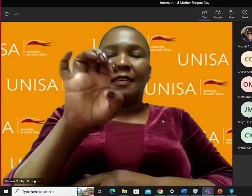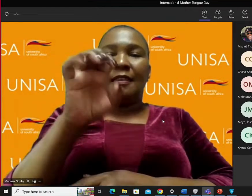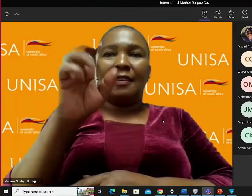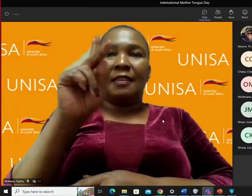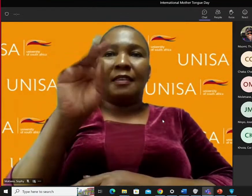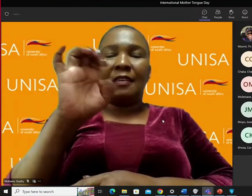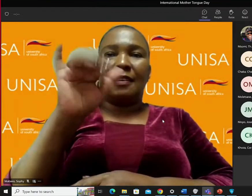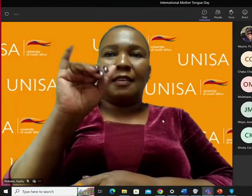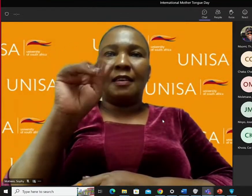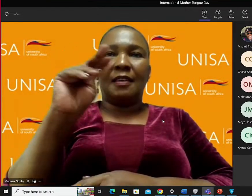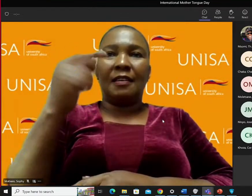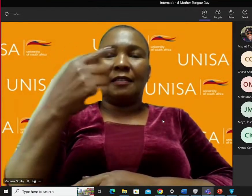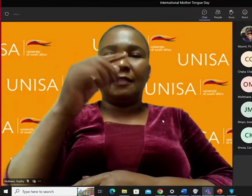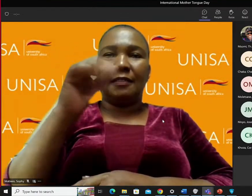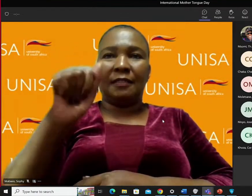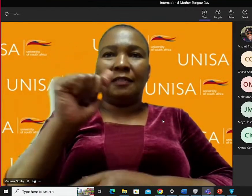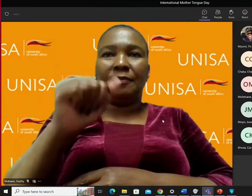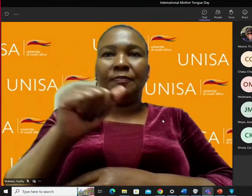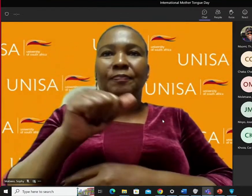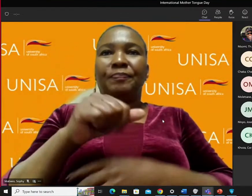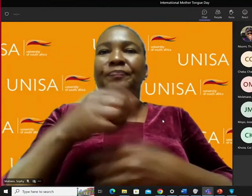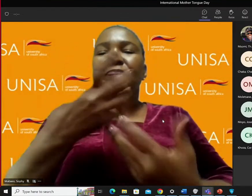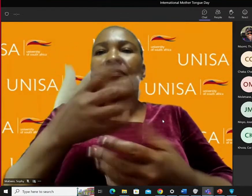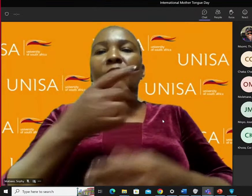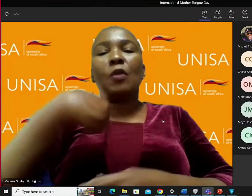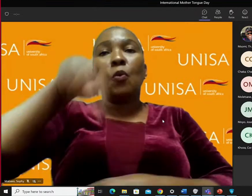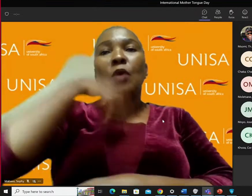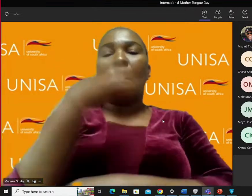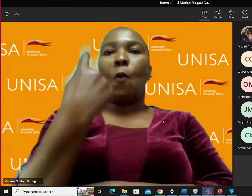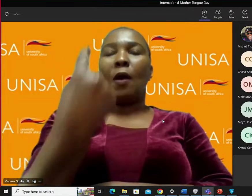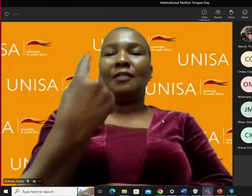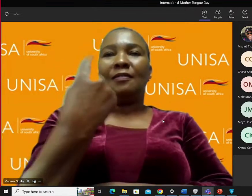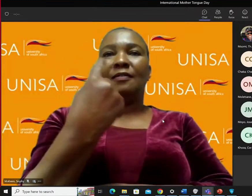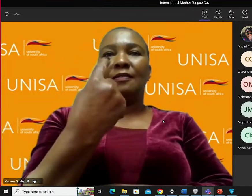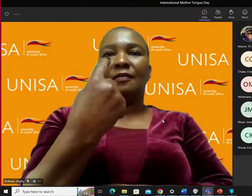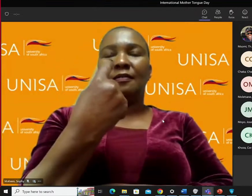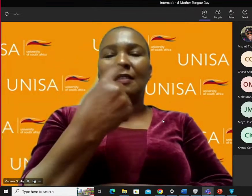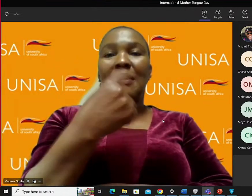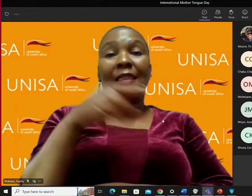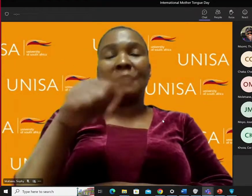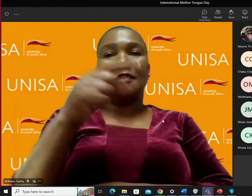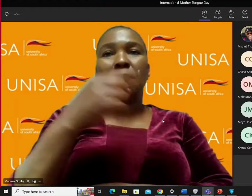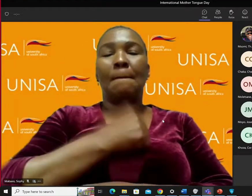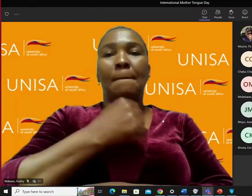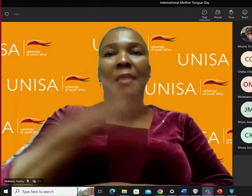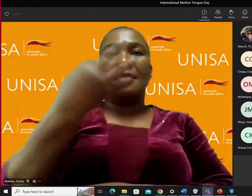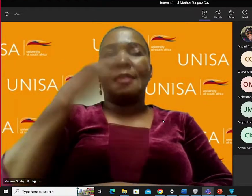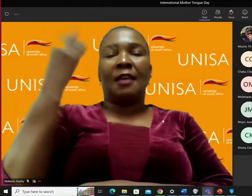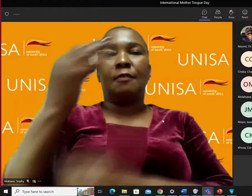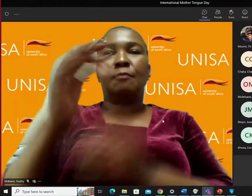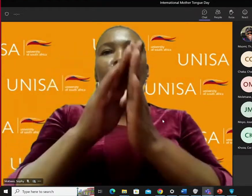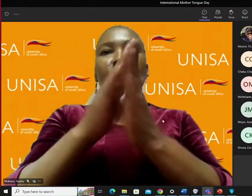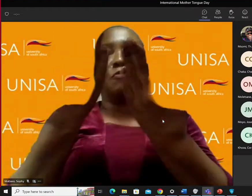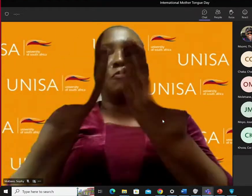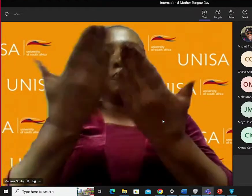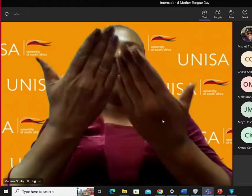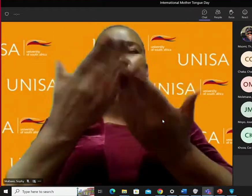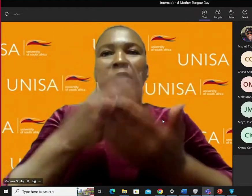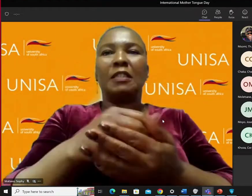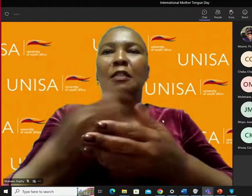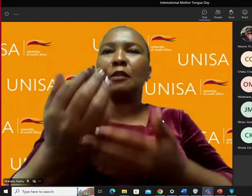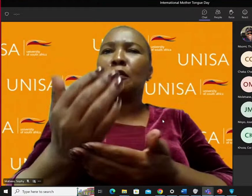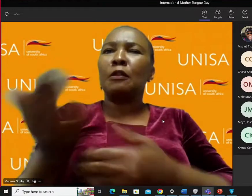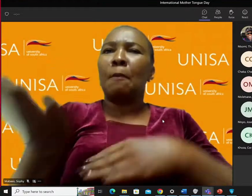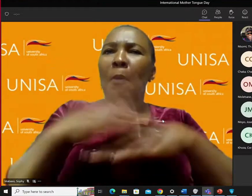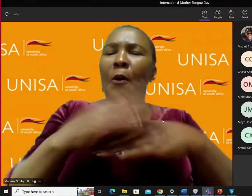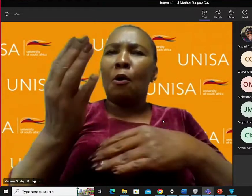English. We Are One was my third book. And the more the books came, the more languages